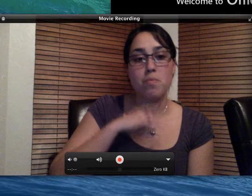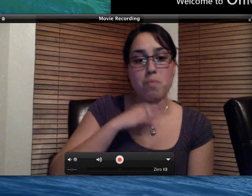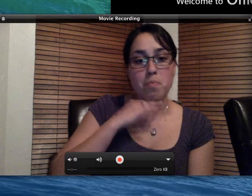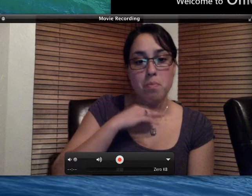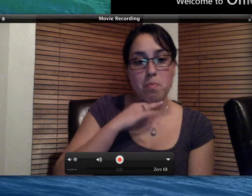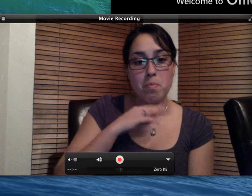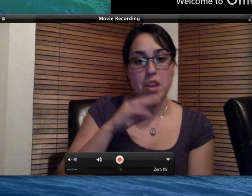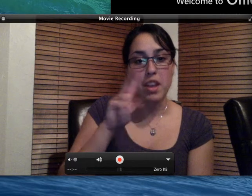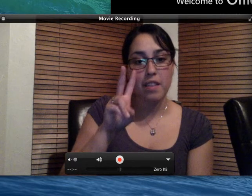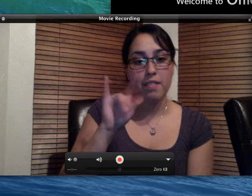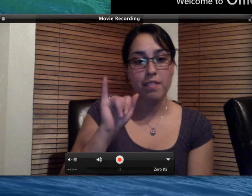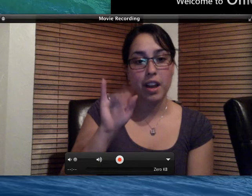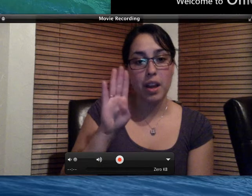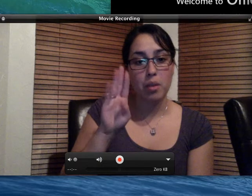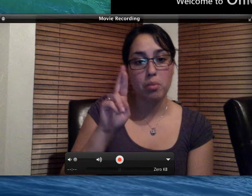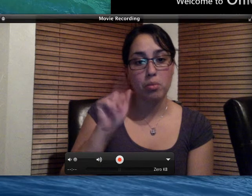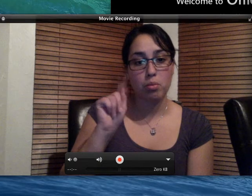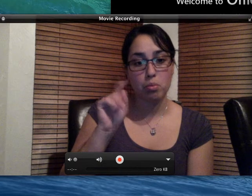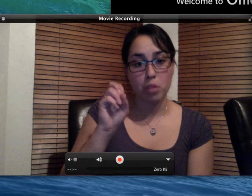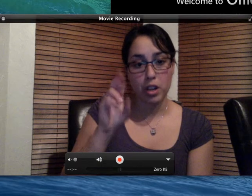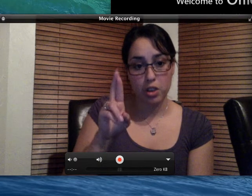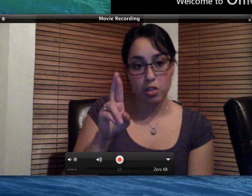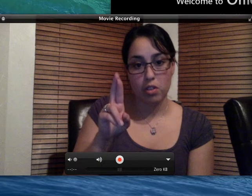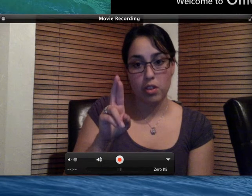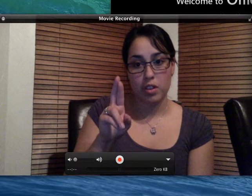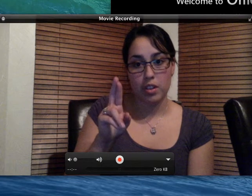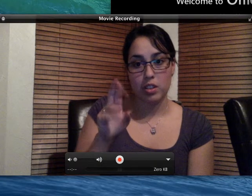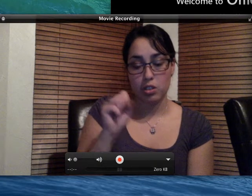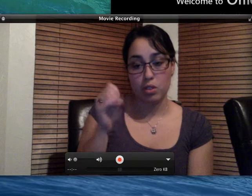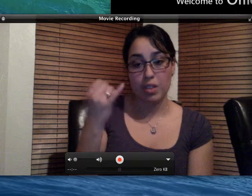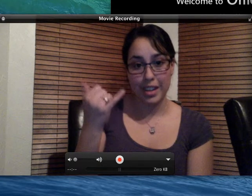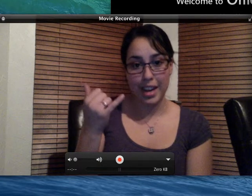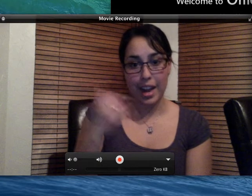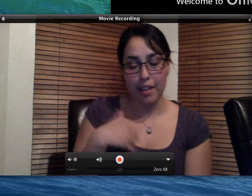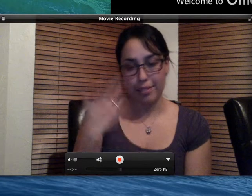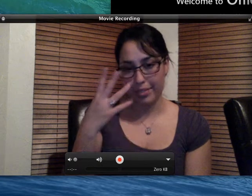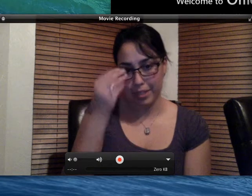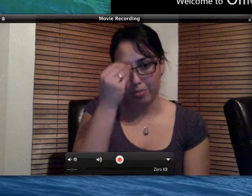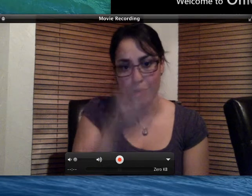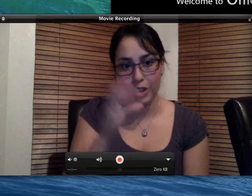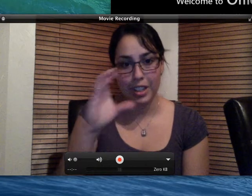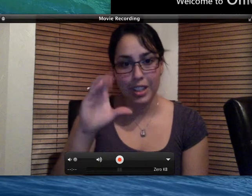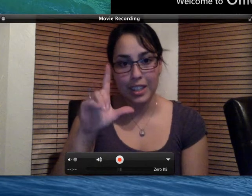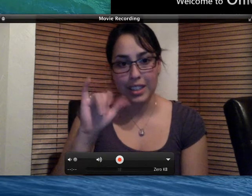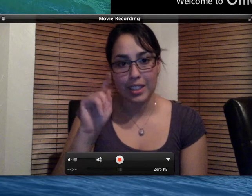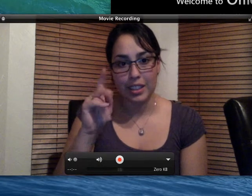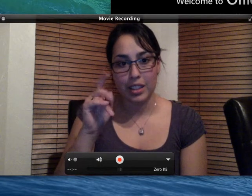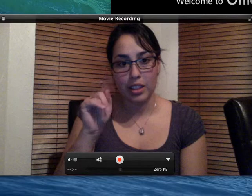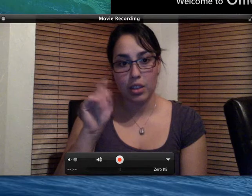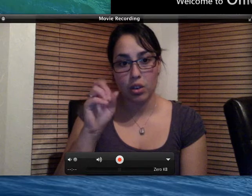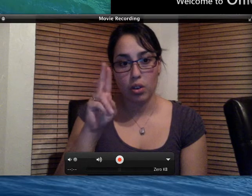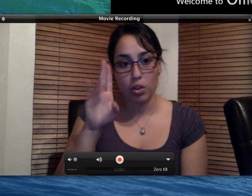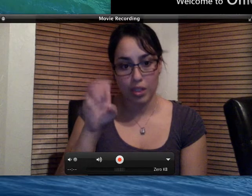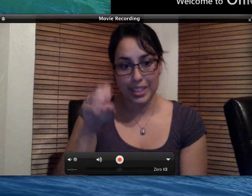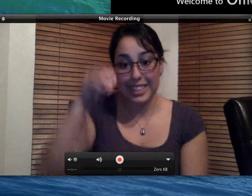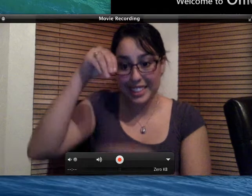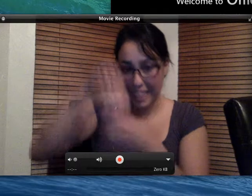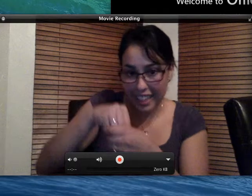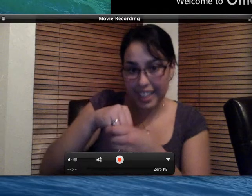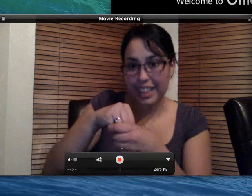vibrate because, as I mentioned, the clitoris is inside the vagina, so possibly, a little more arousing than it